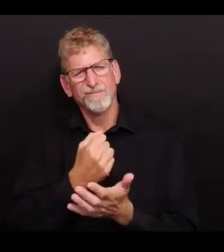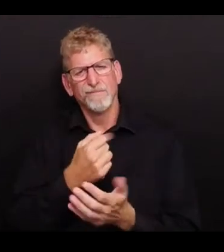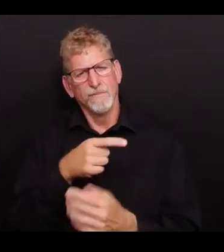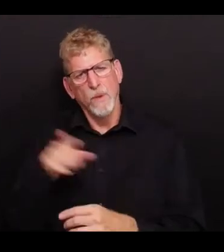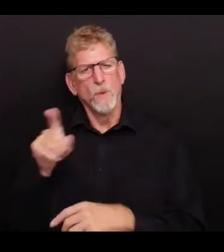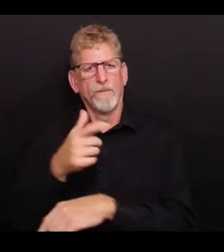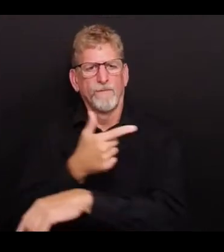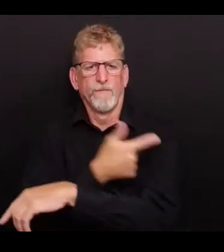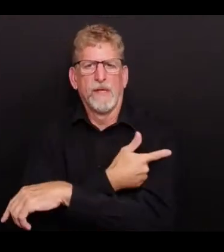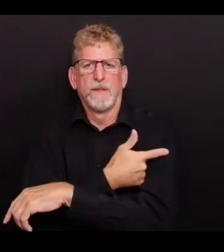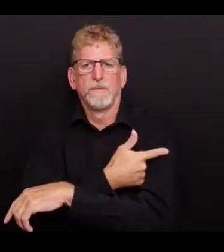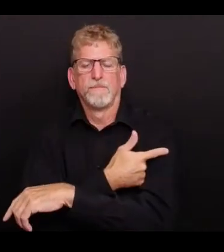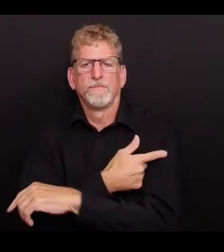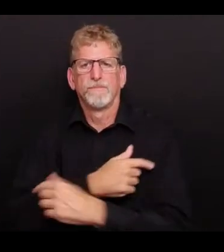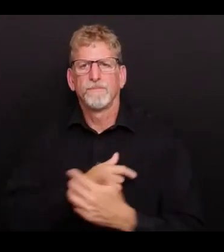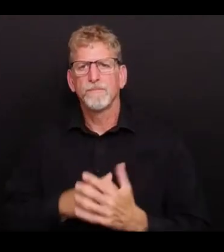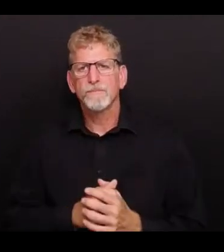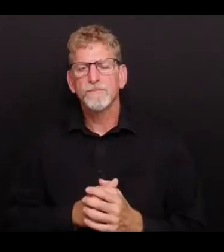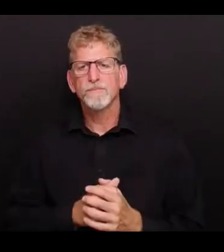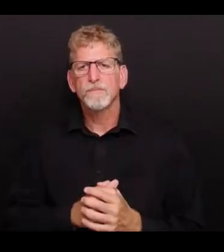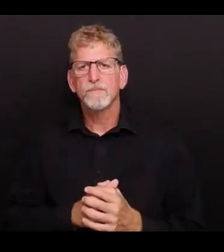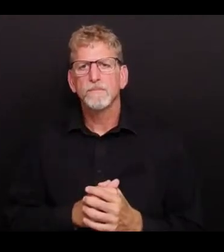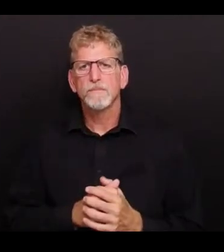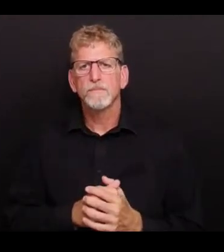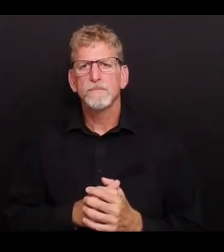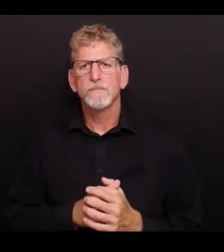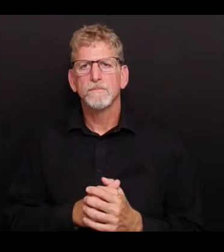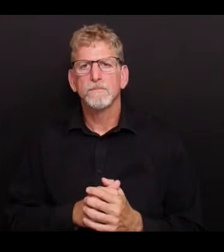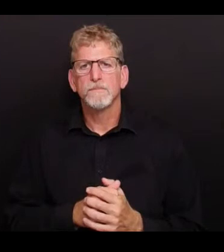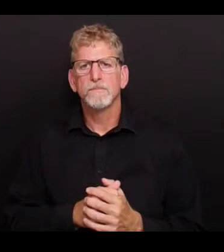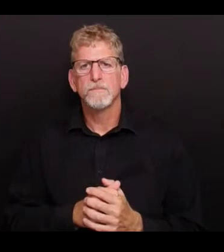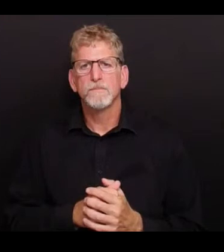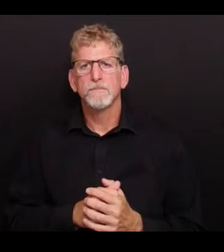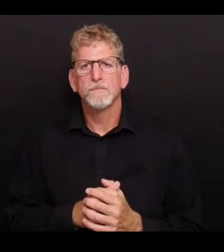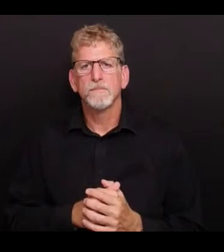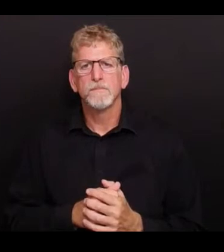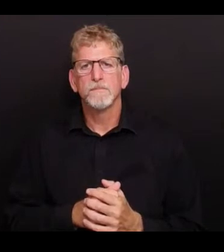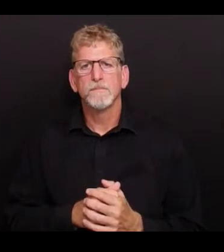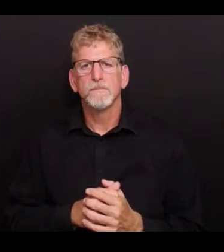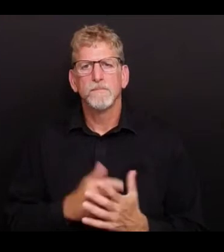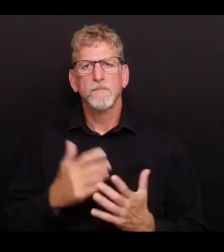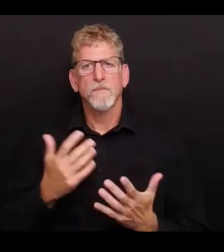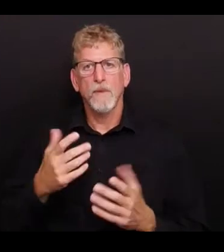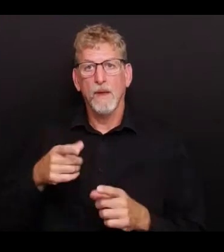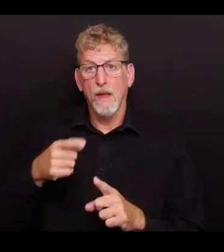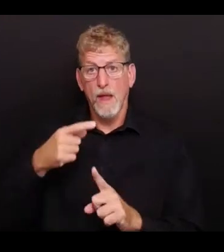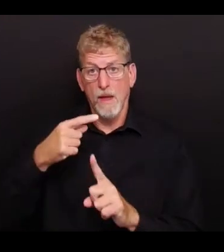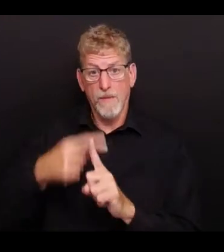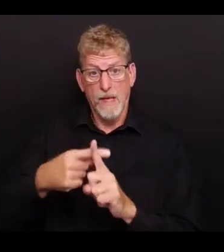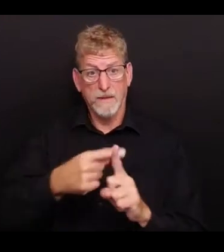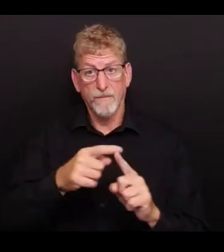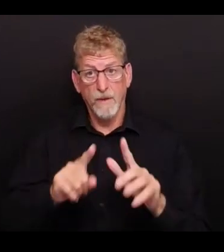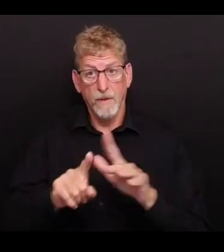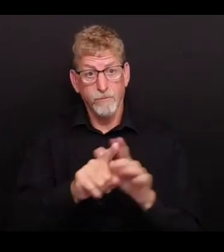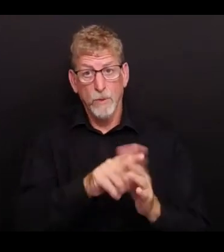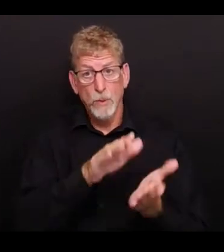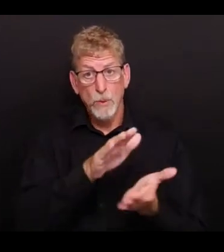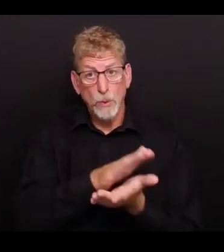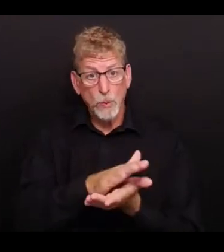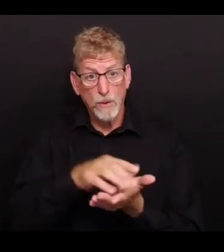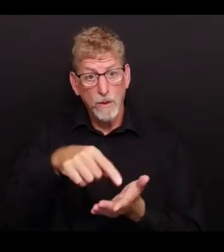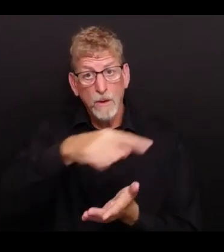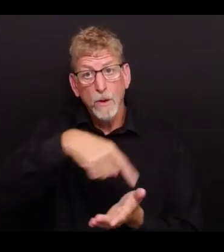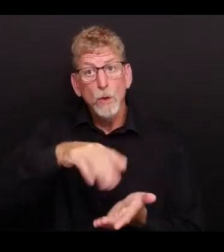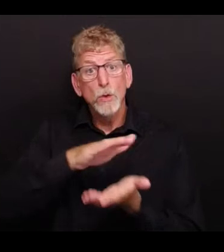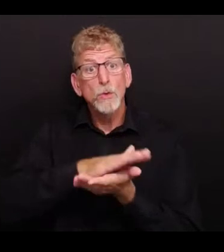And reporting your positive cases to your school. Make sure that your child wears a mask on the bus and in school, regardless of their